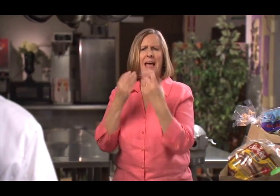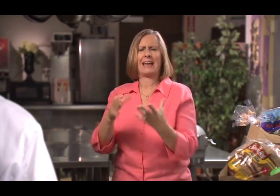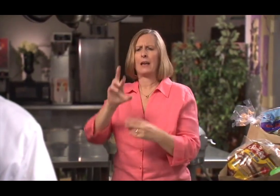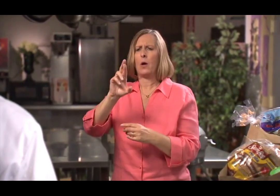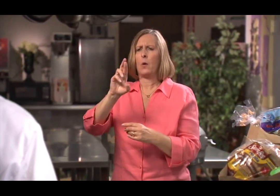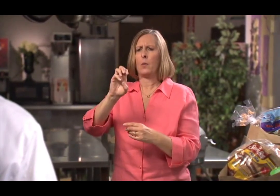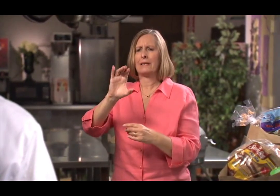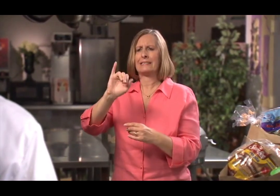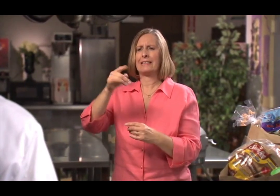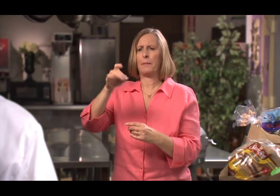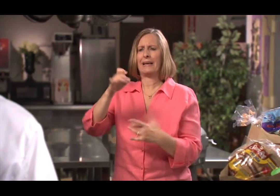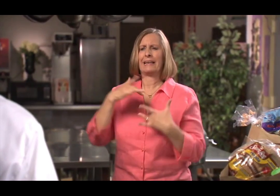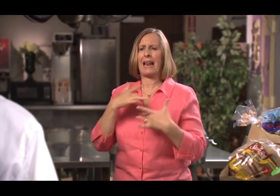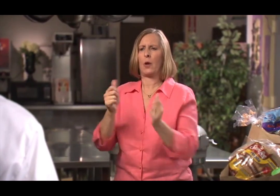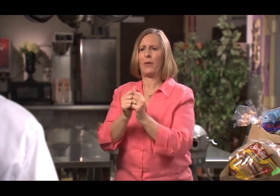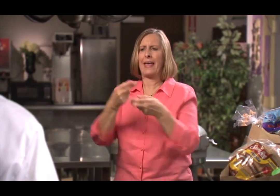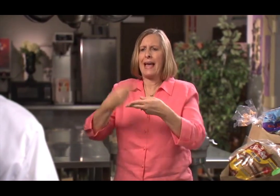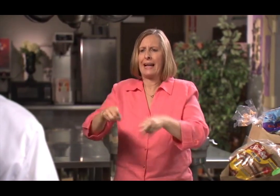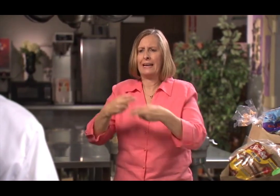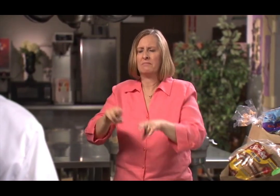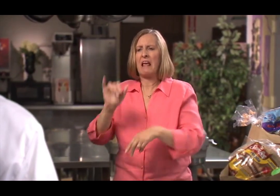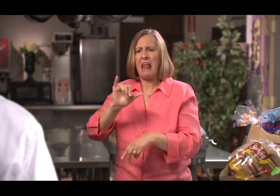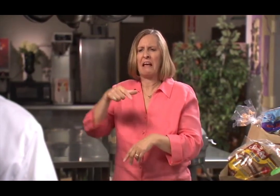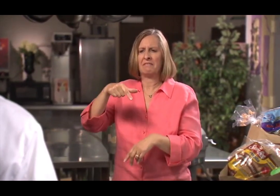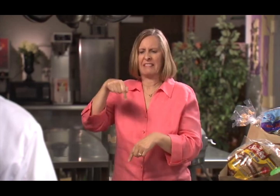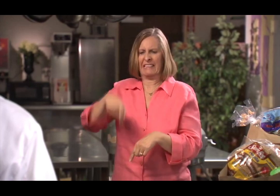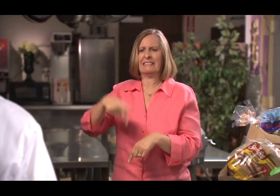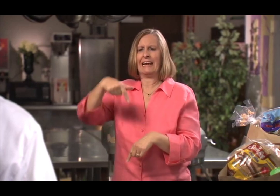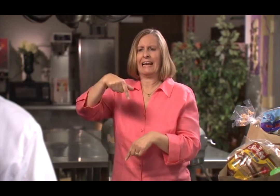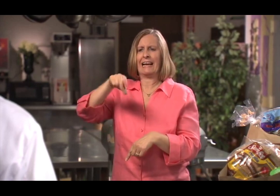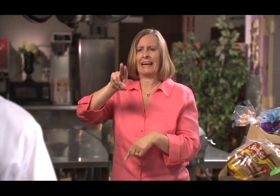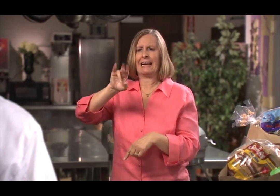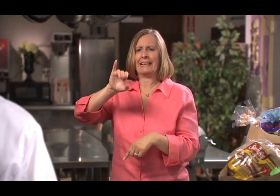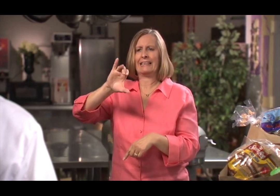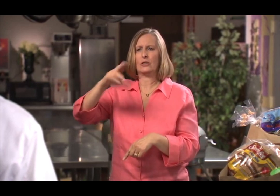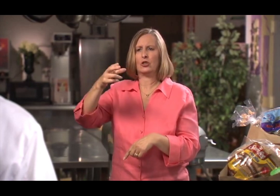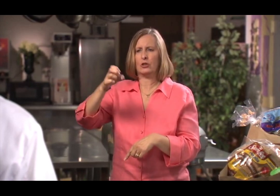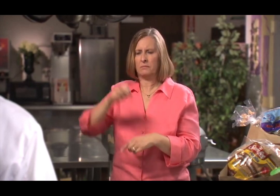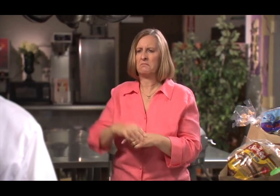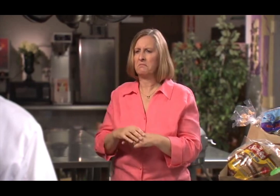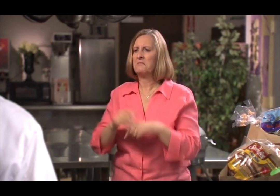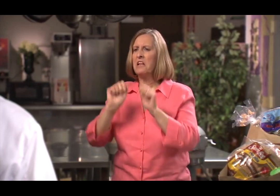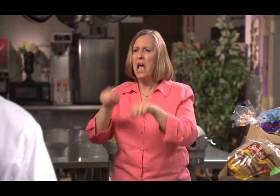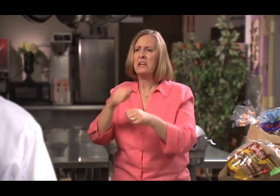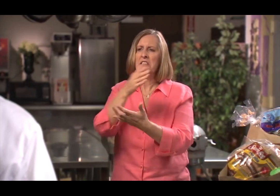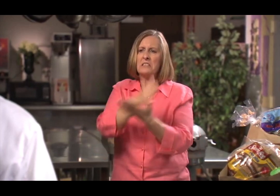In many recipes that call for eggs, like quiches, you can replace some whole eggs with egg whites.